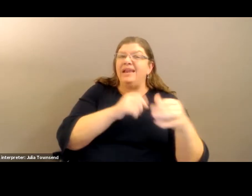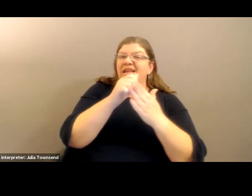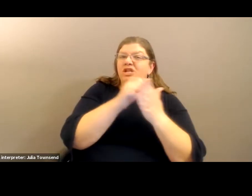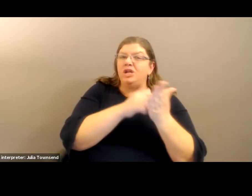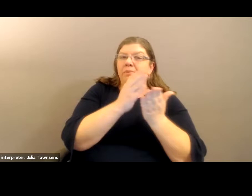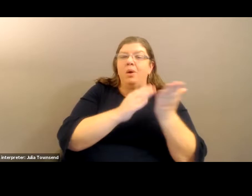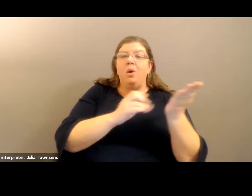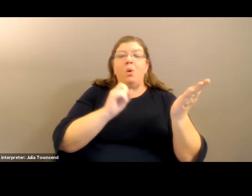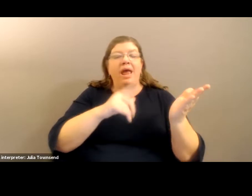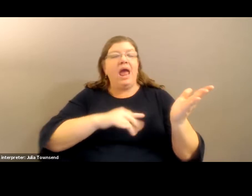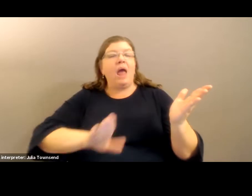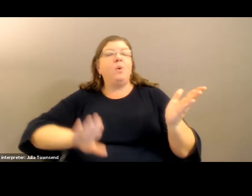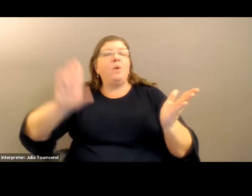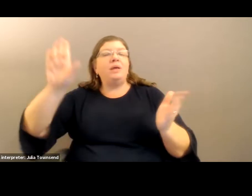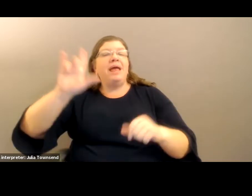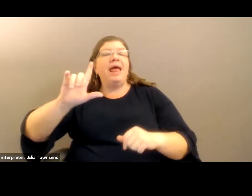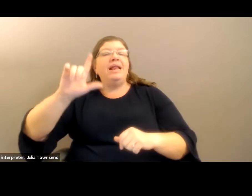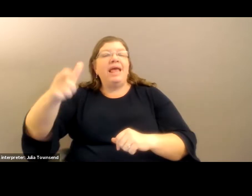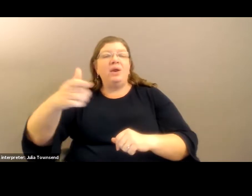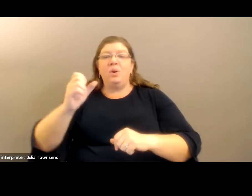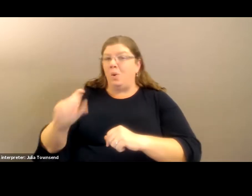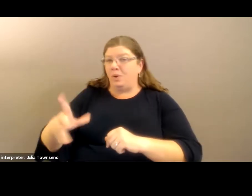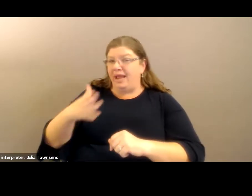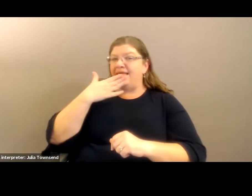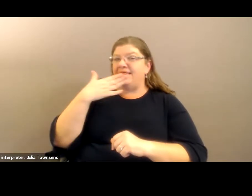just raise my hand later. Thank you. Thank you.